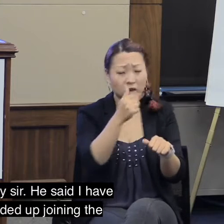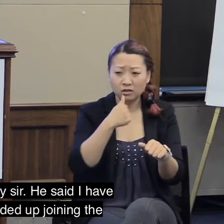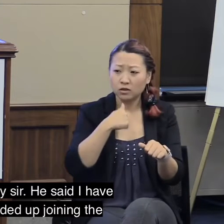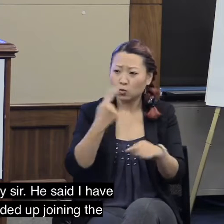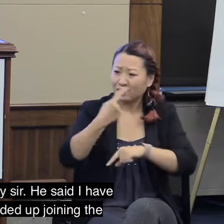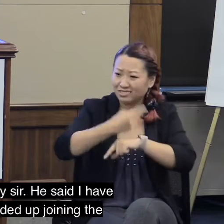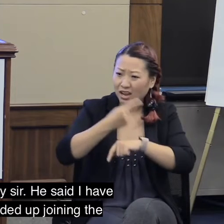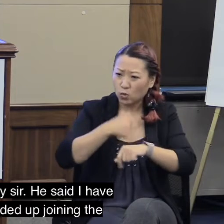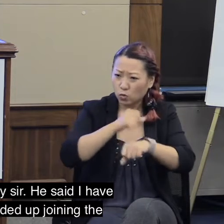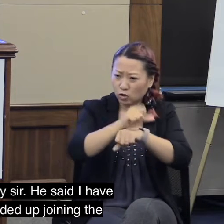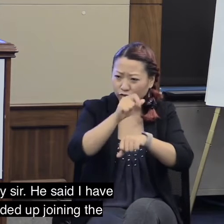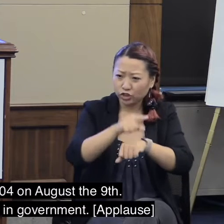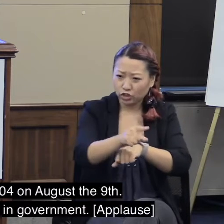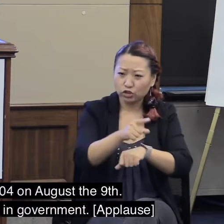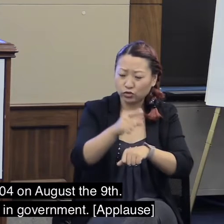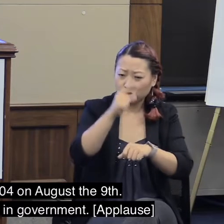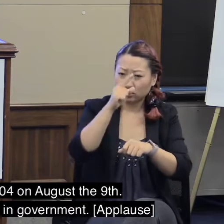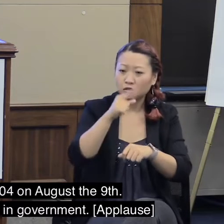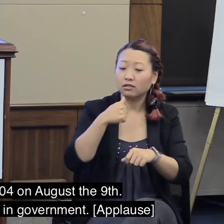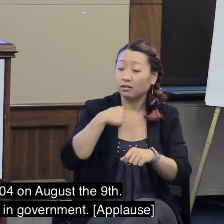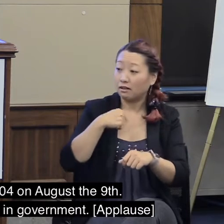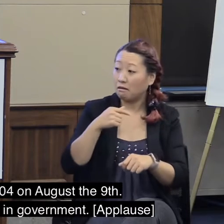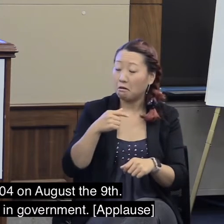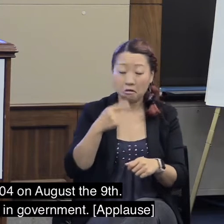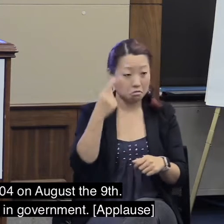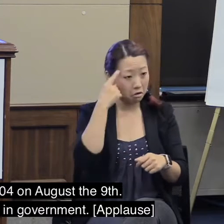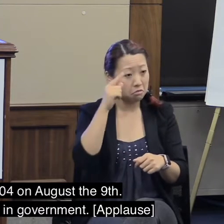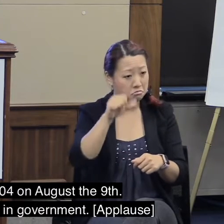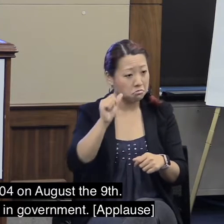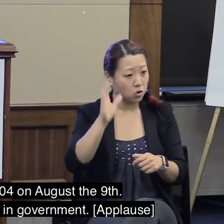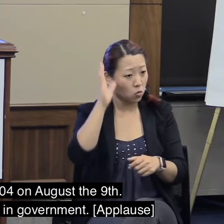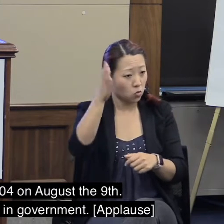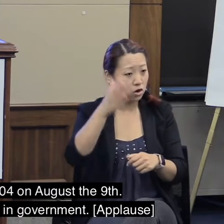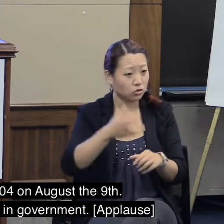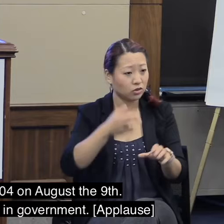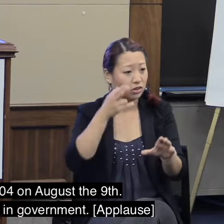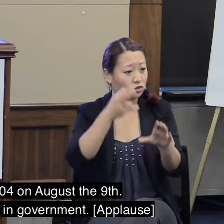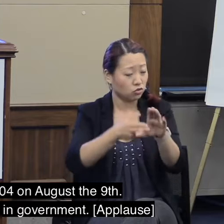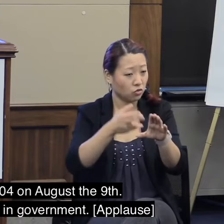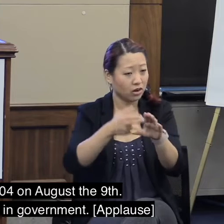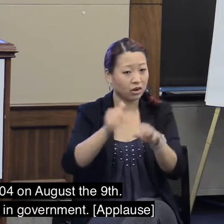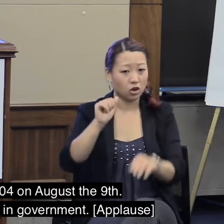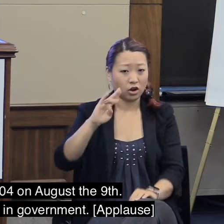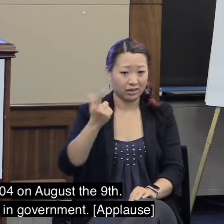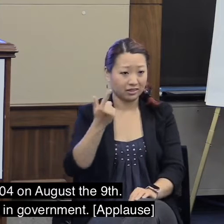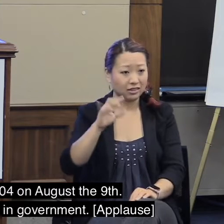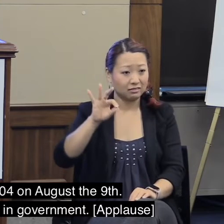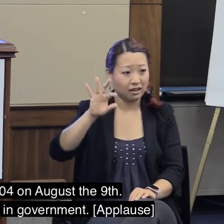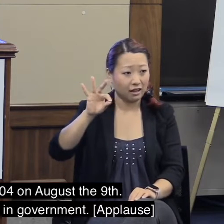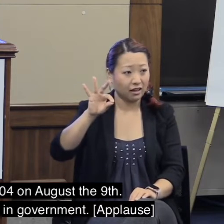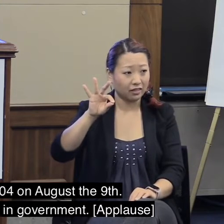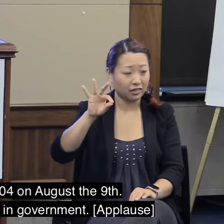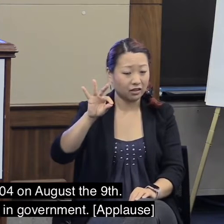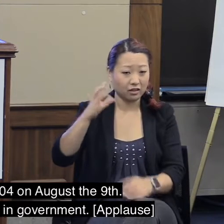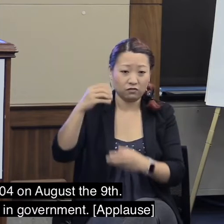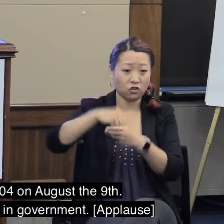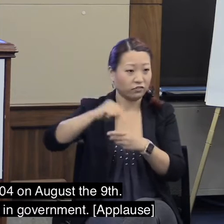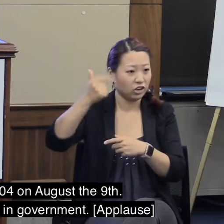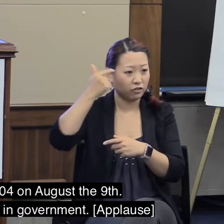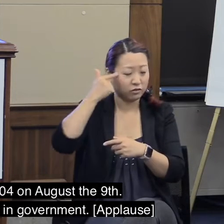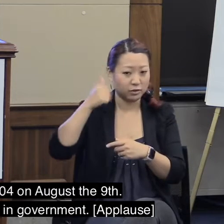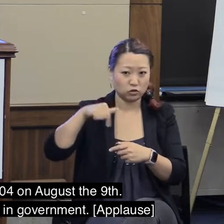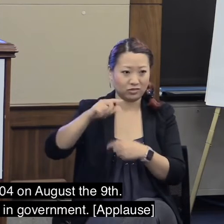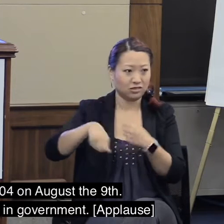have the feeling you will. I ended up joining the federal government in 2004 on August the 9th. So this August will be 15 years in government.